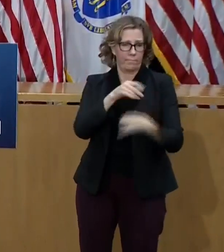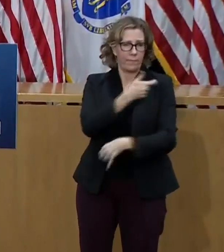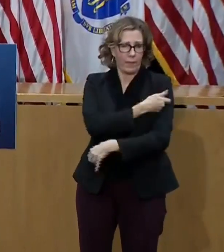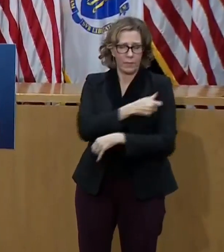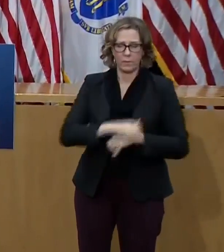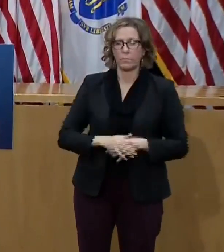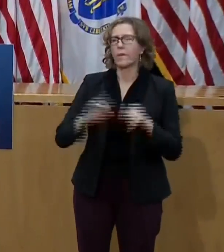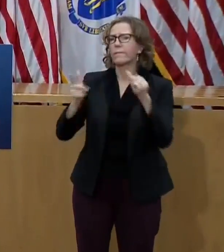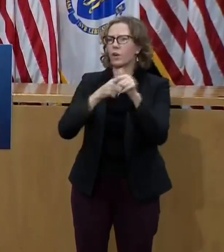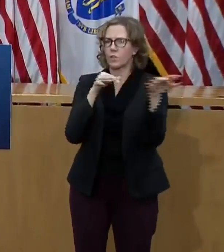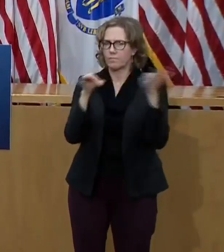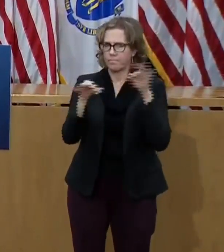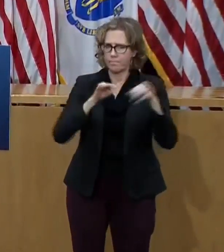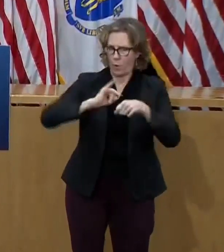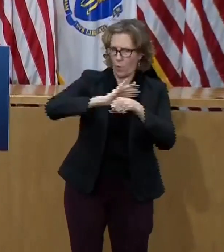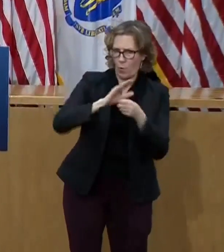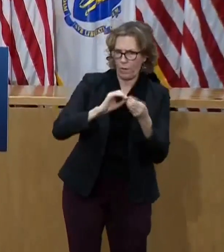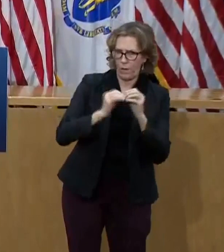DPH reported